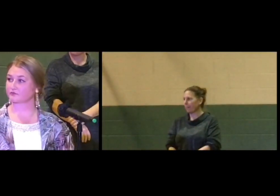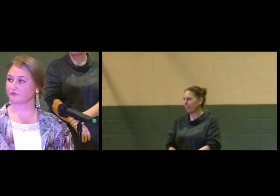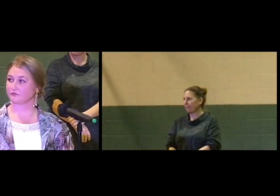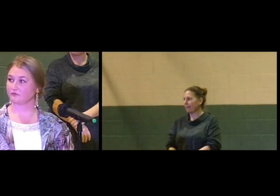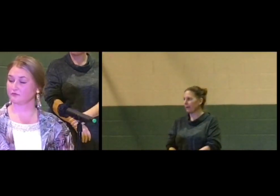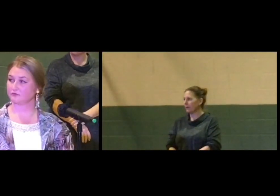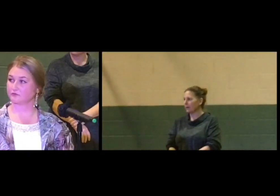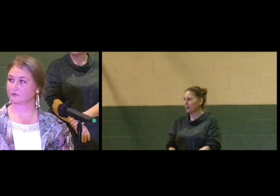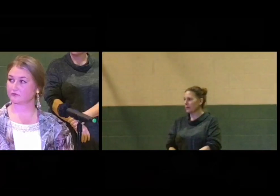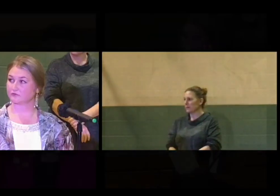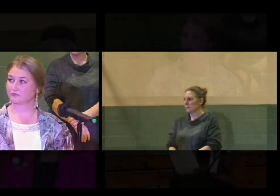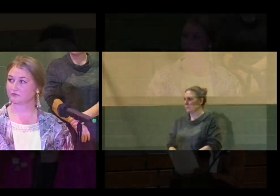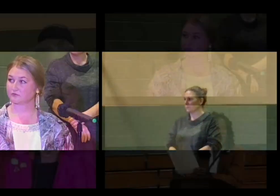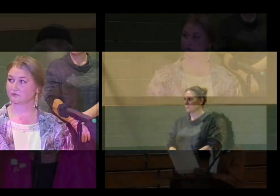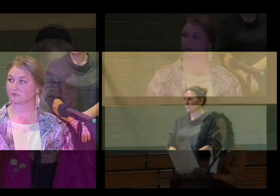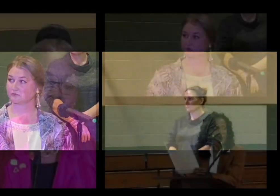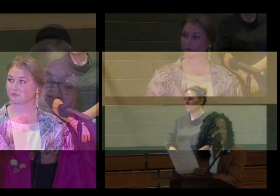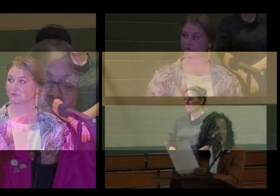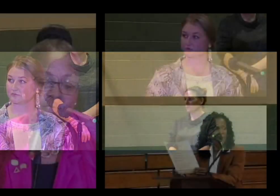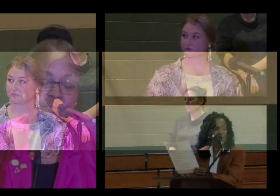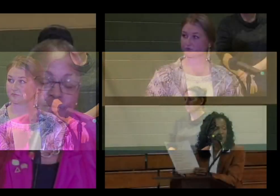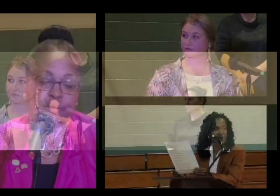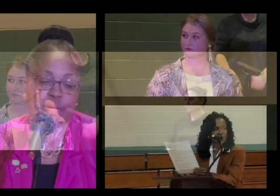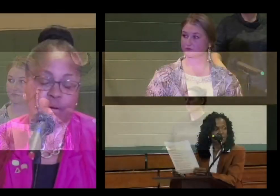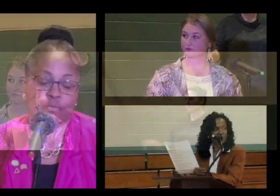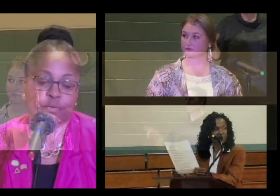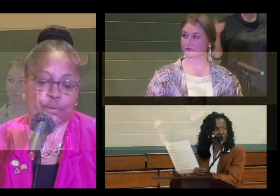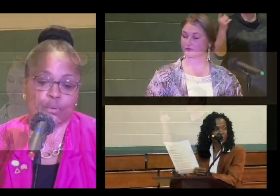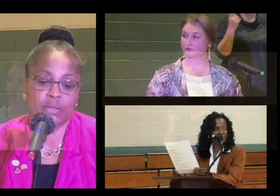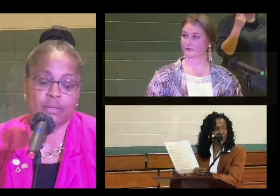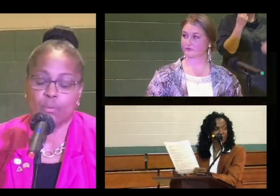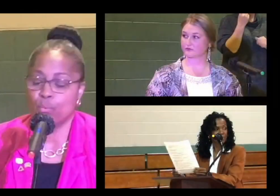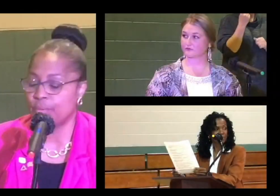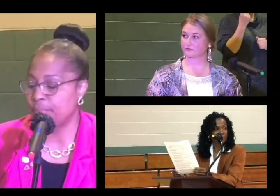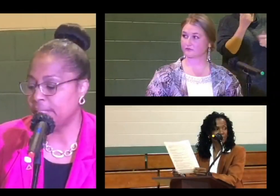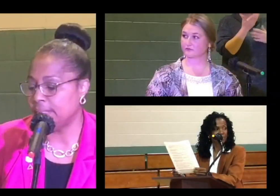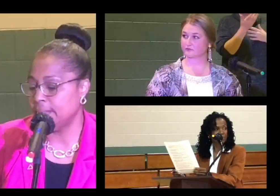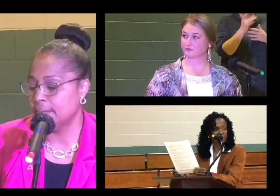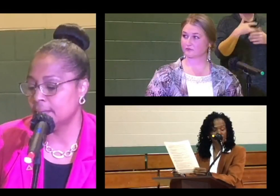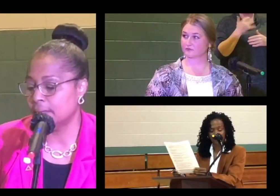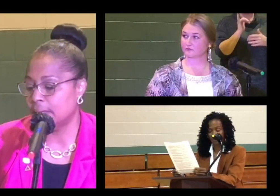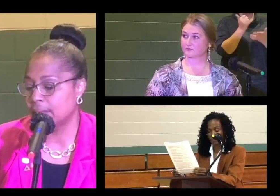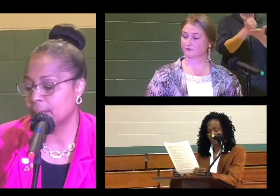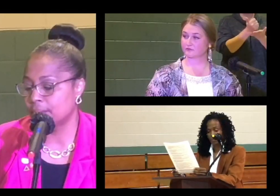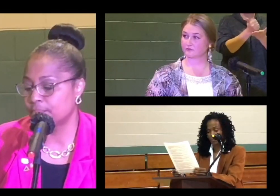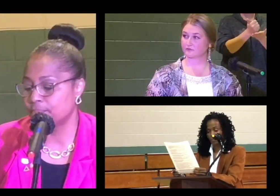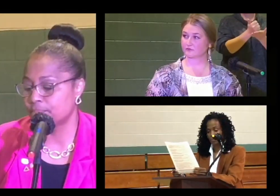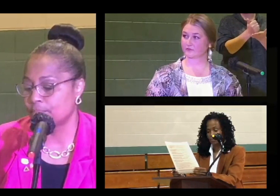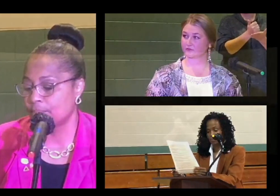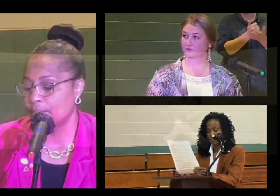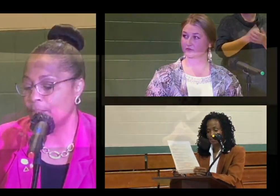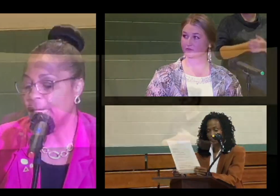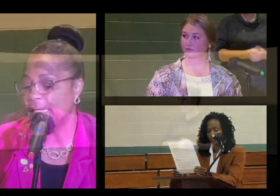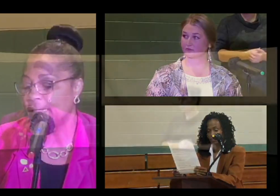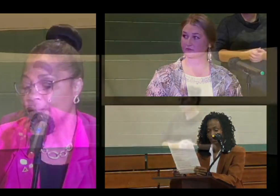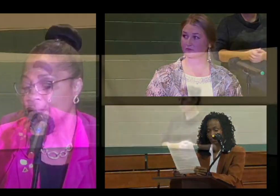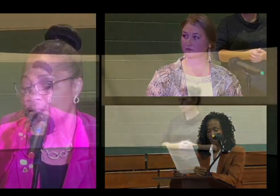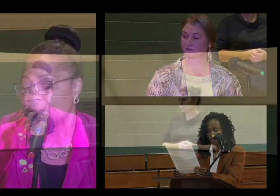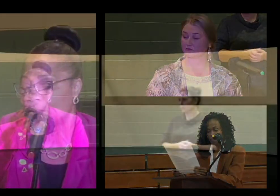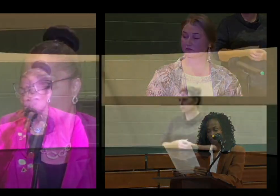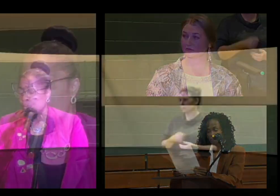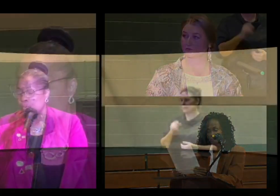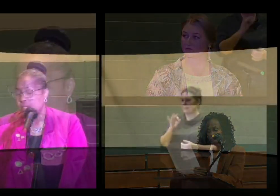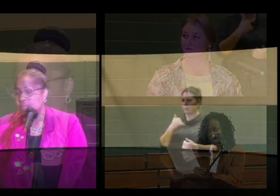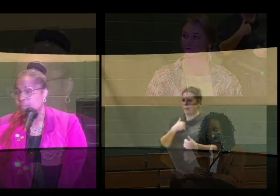One of the things that is very helpful would be meetings